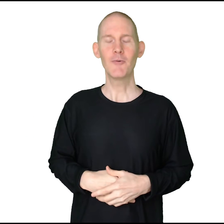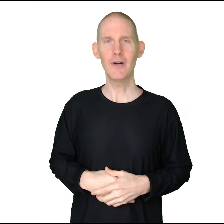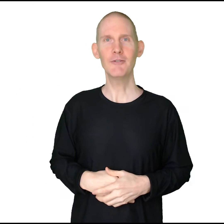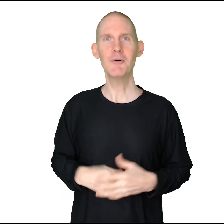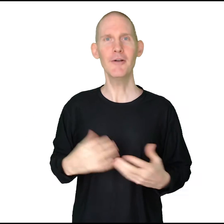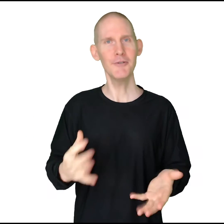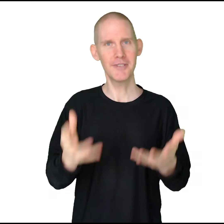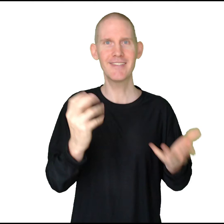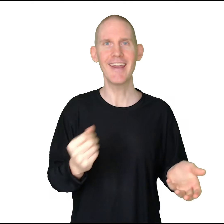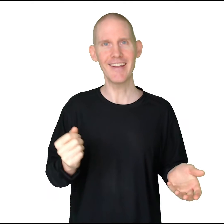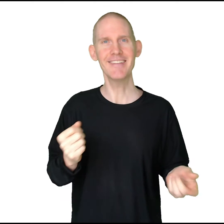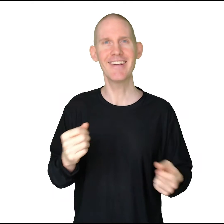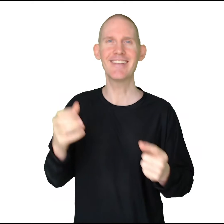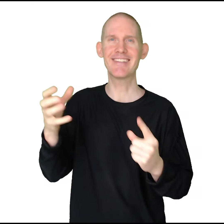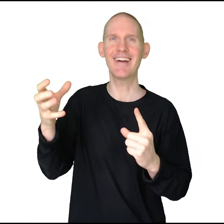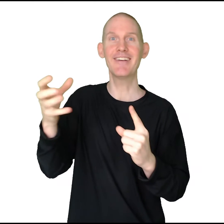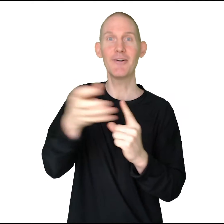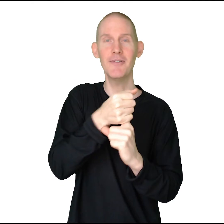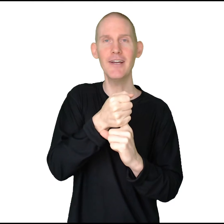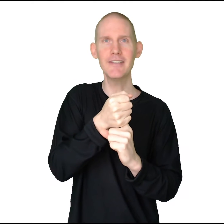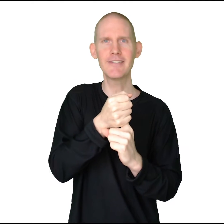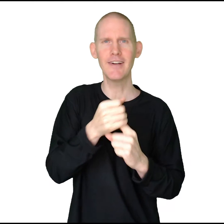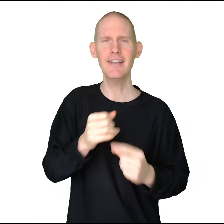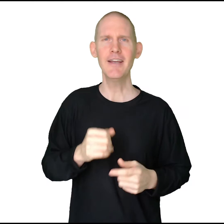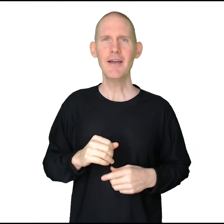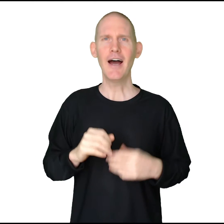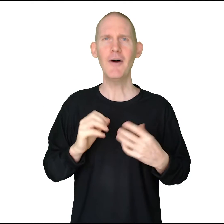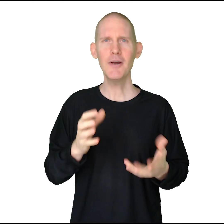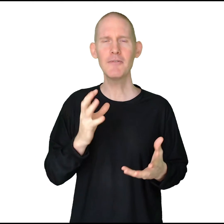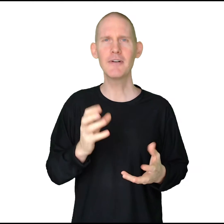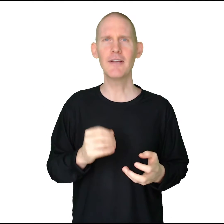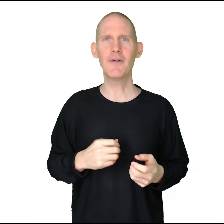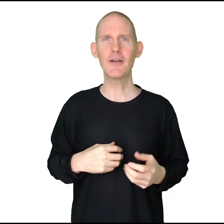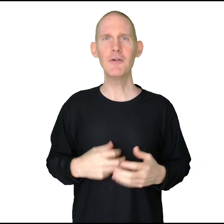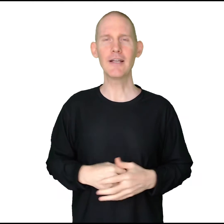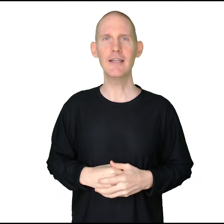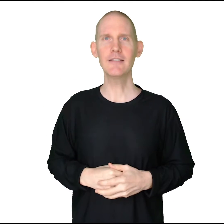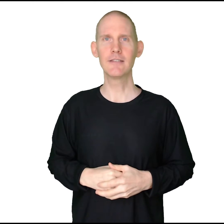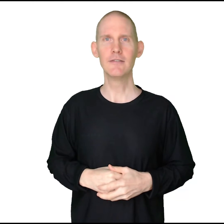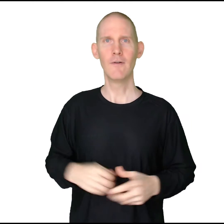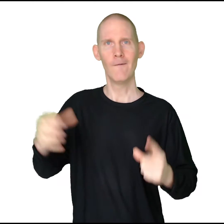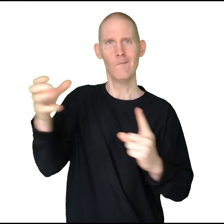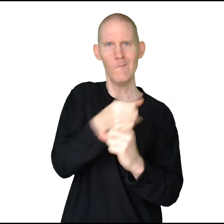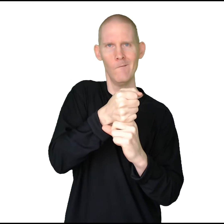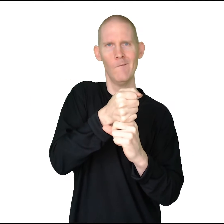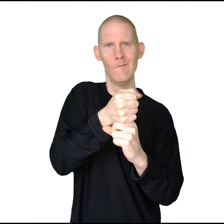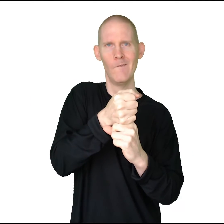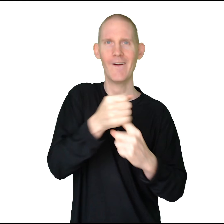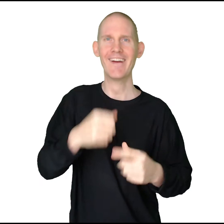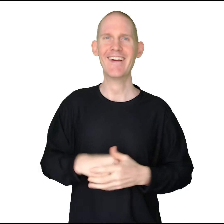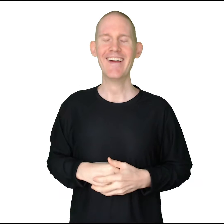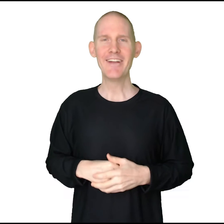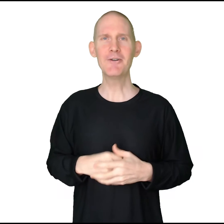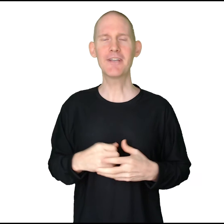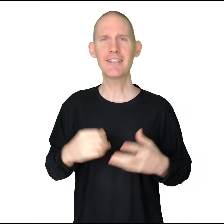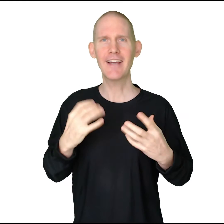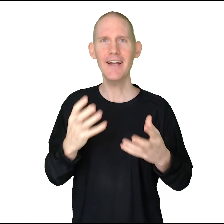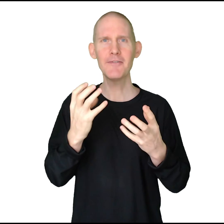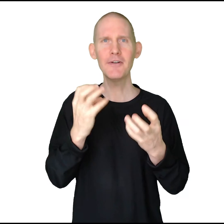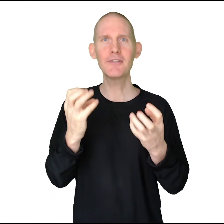Well, you understand that I signed arrest, right? However, if I go like this, you can kind of